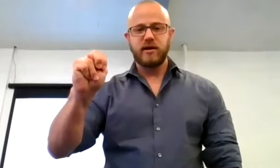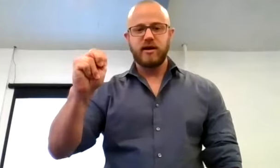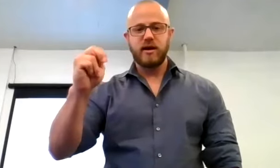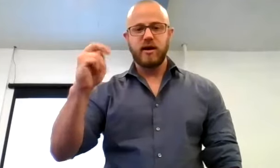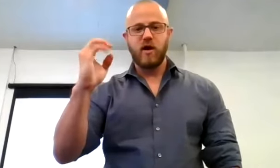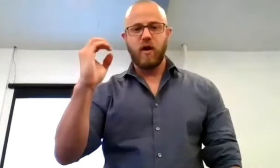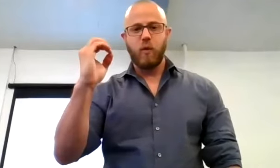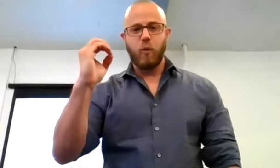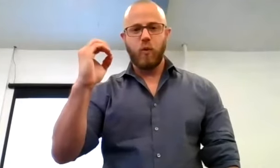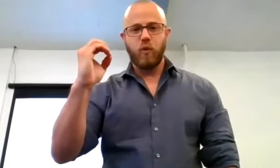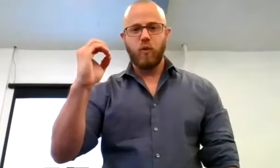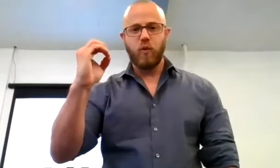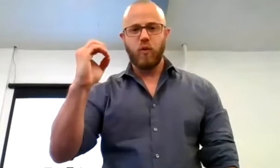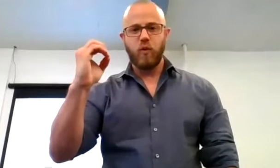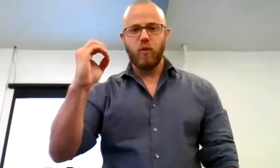N, O,